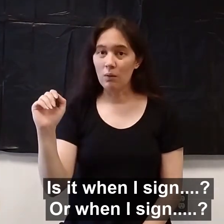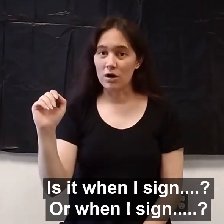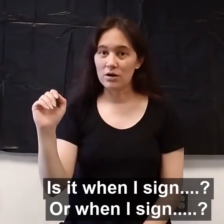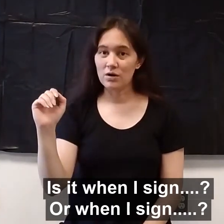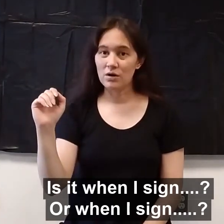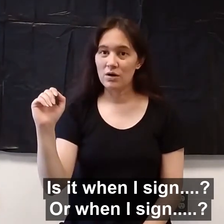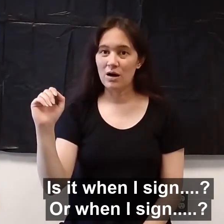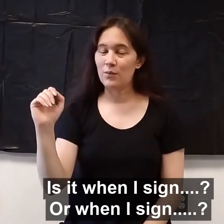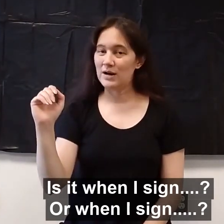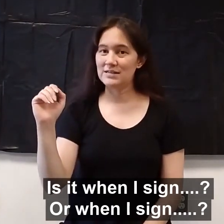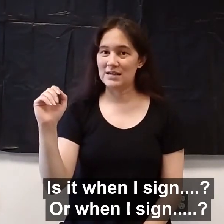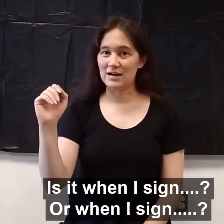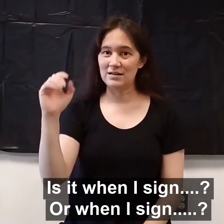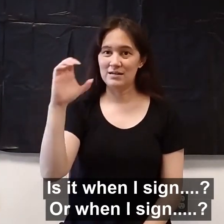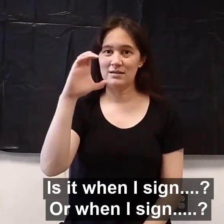or when I sign,